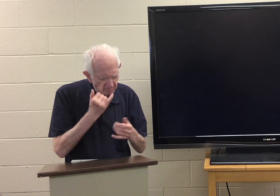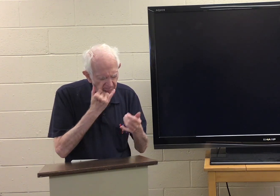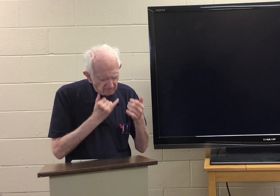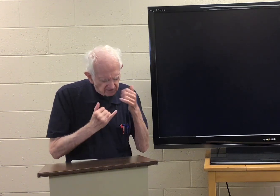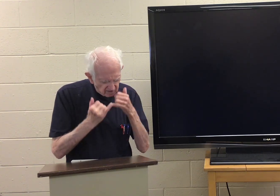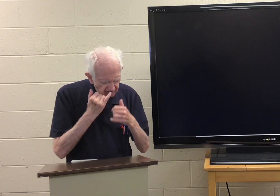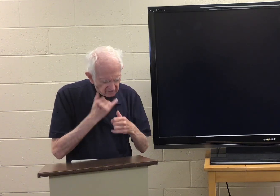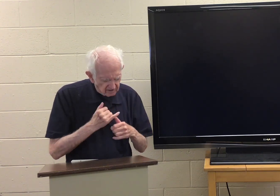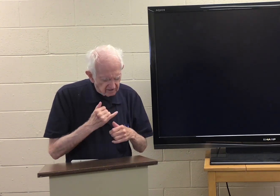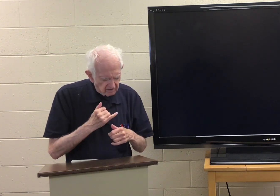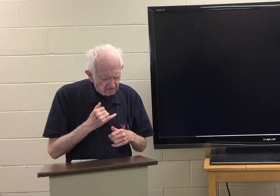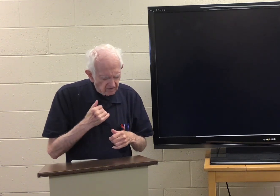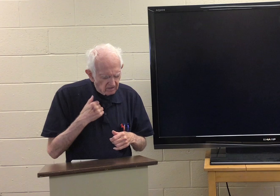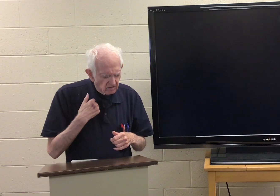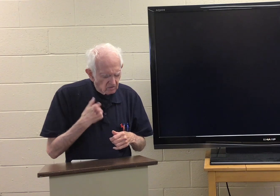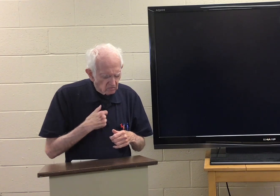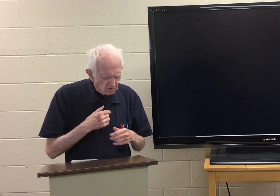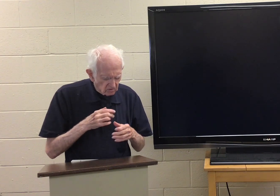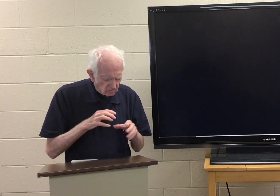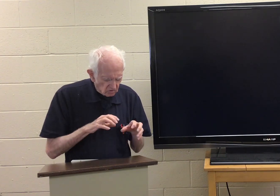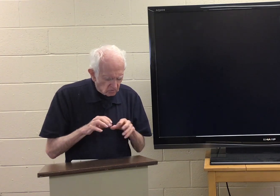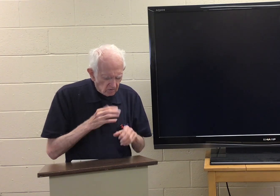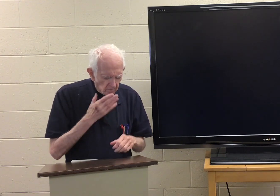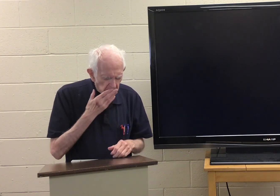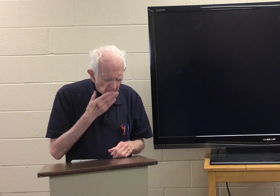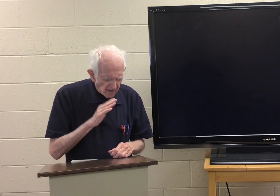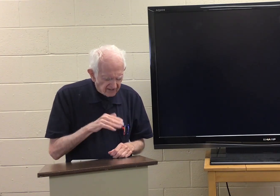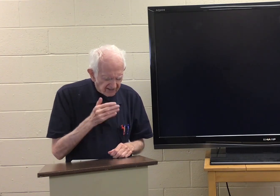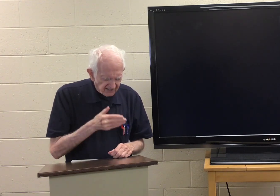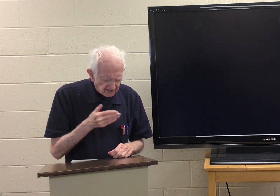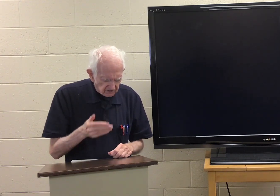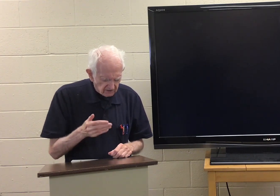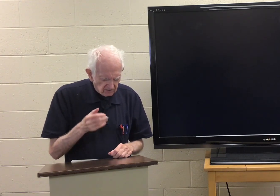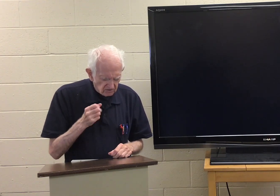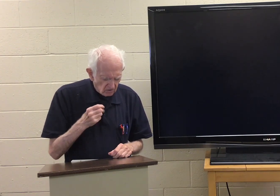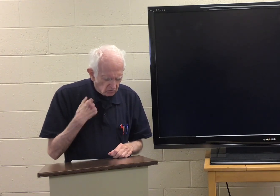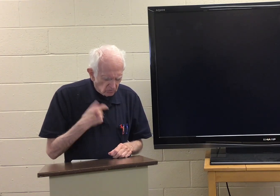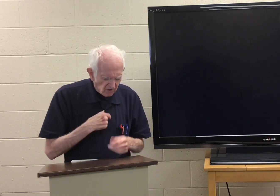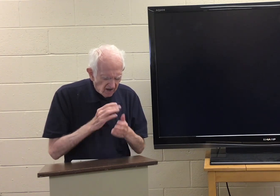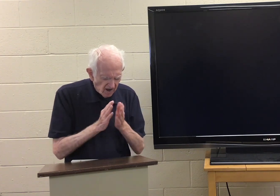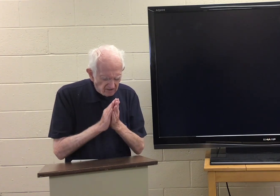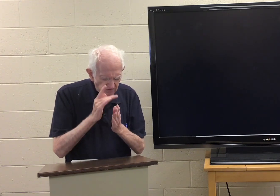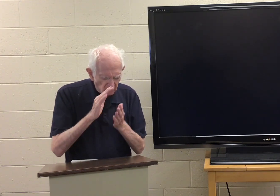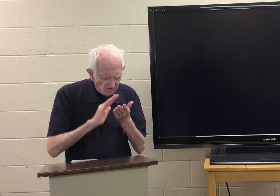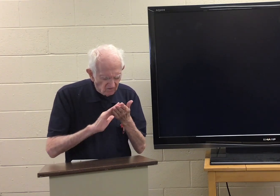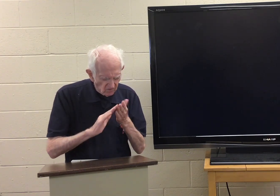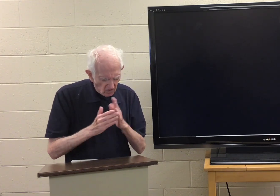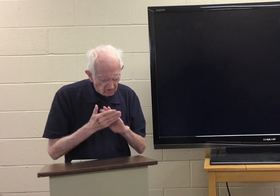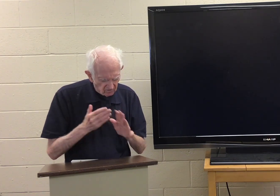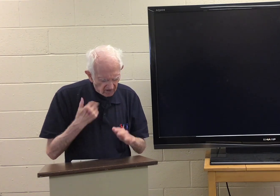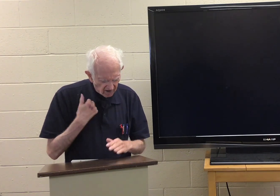We all make mistakes. We do bad things. So we ask you to forgive